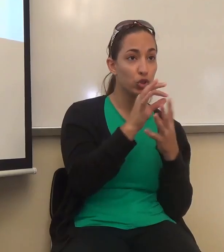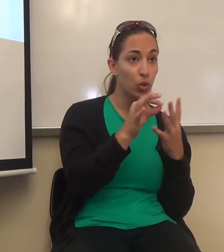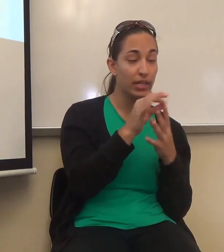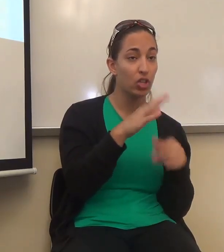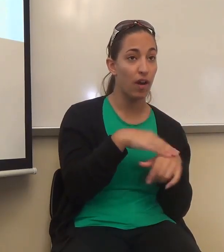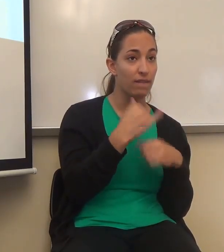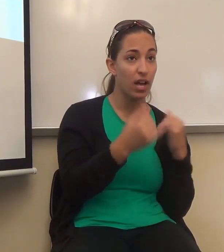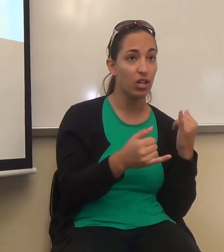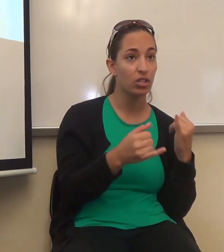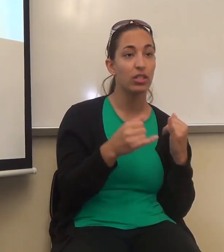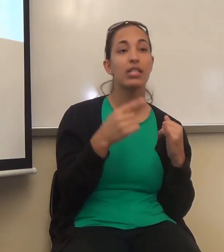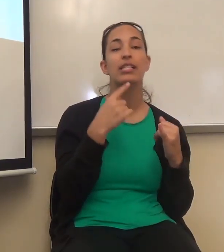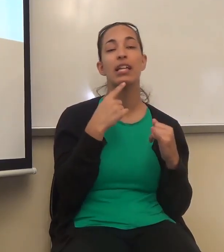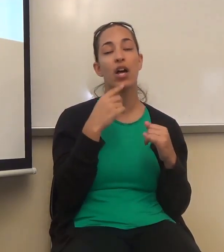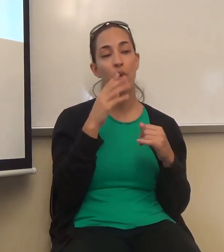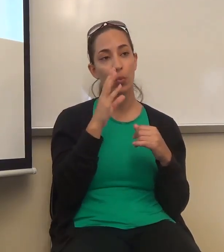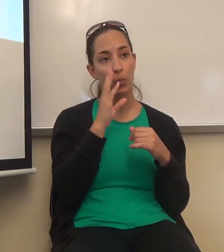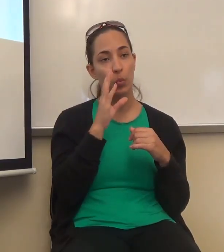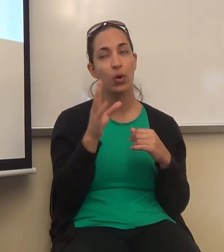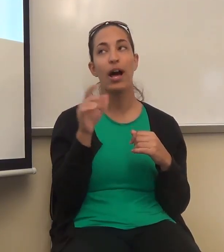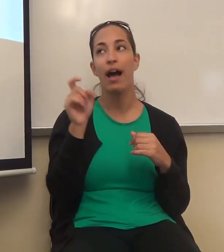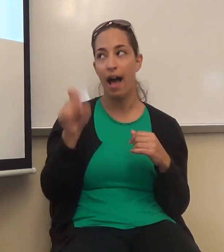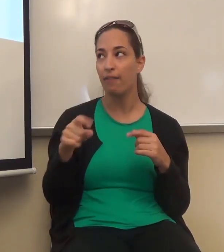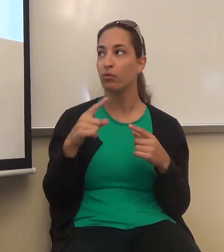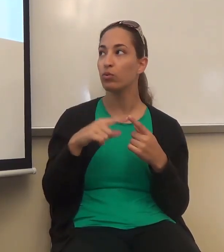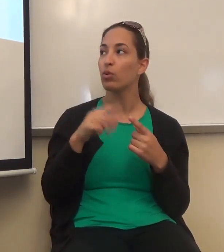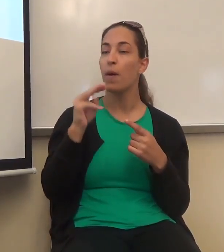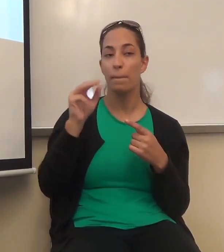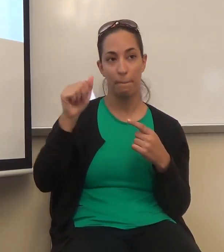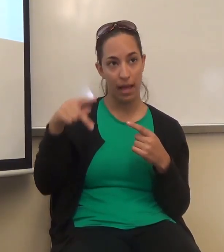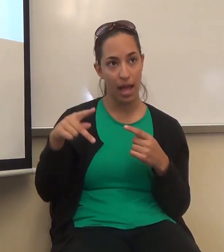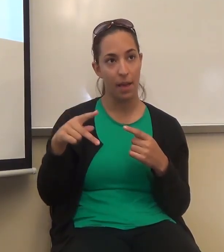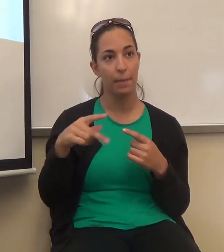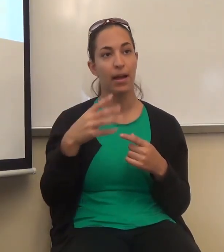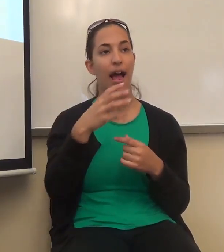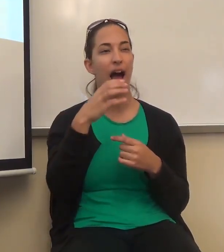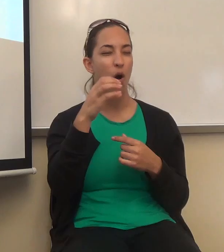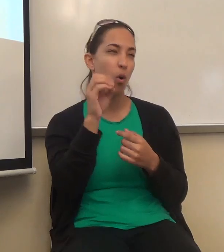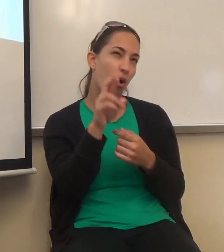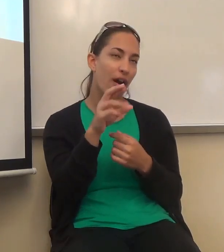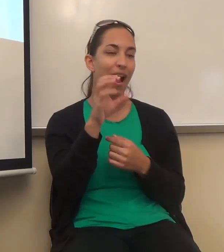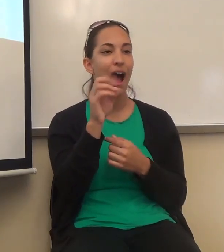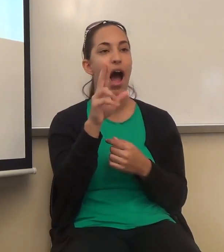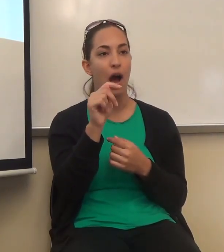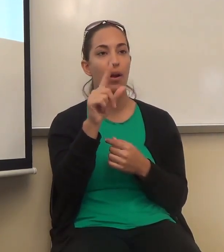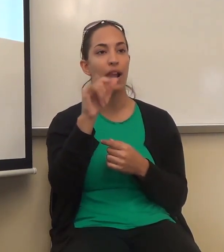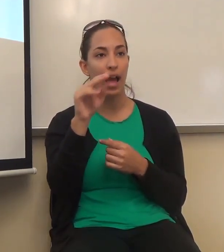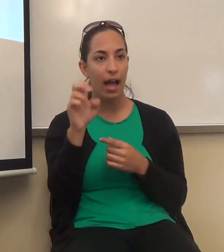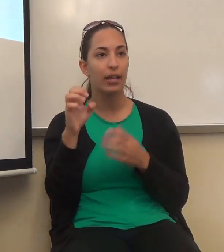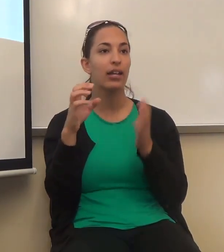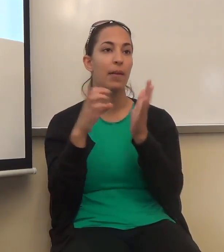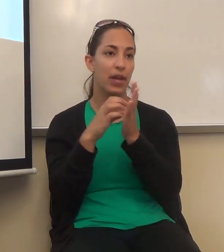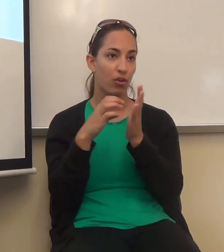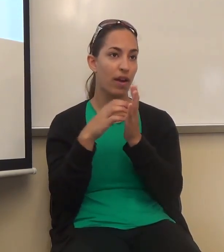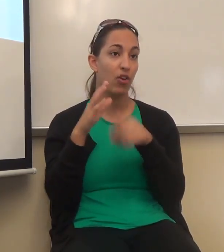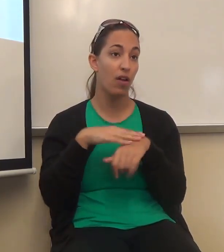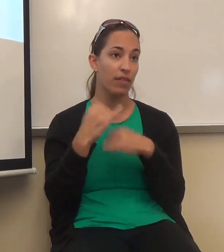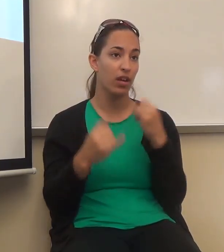you're going to Okay. have to map or outline a paragraph Okay. on the final. In other words, on the final,